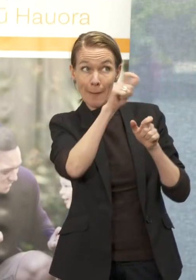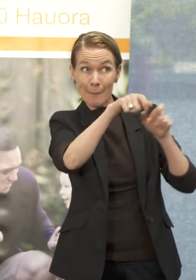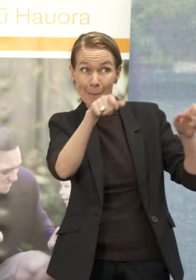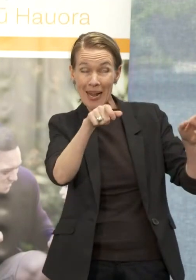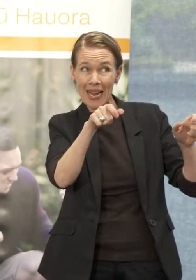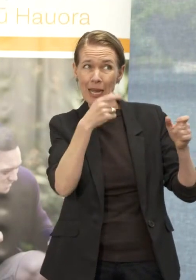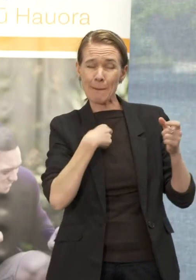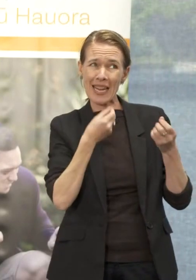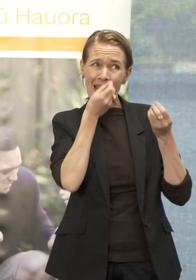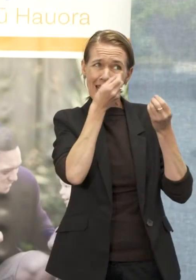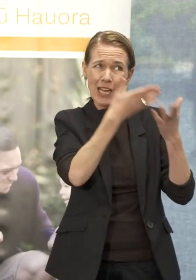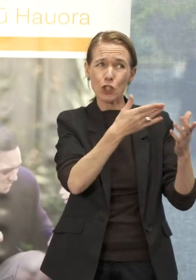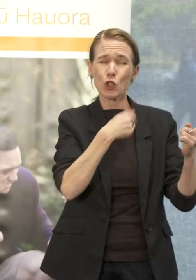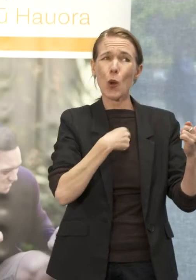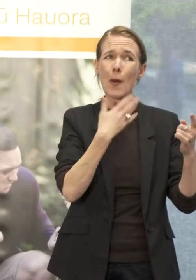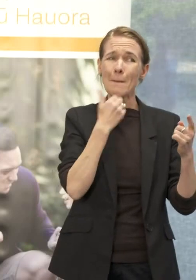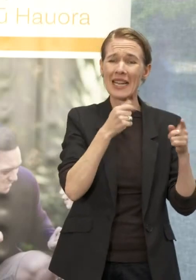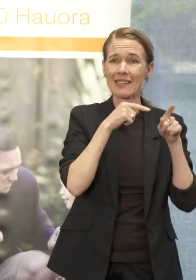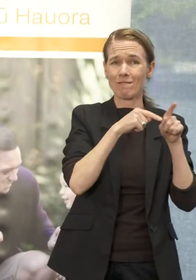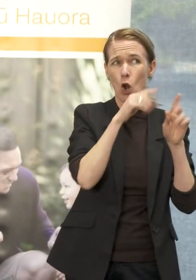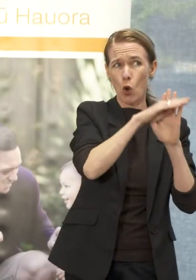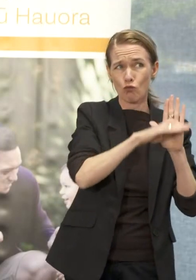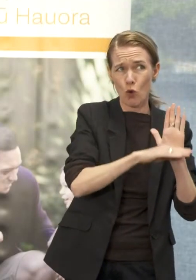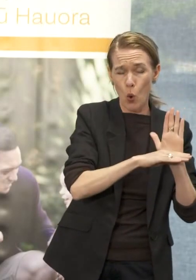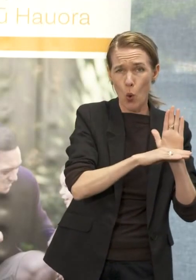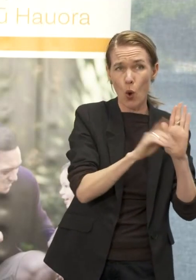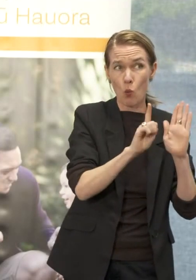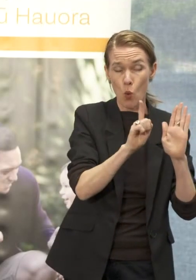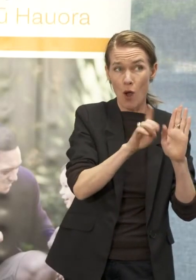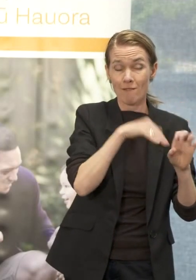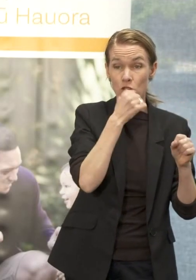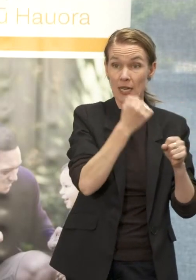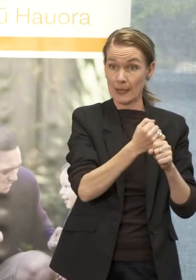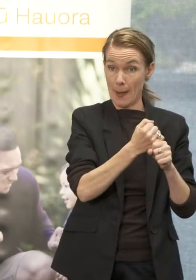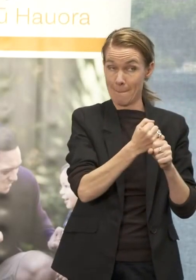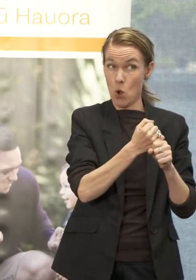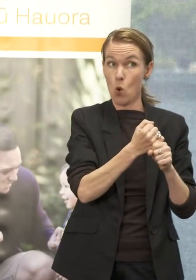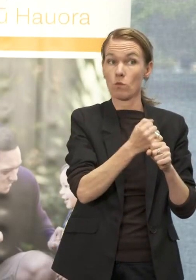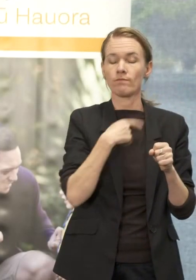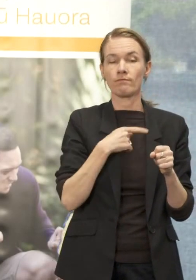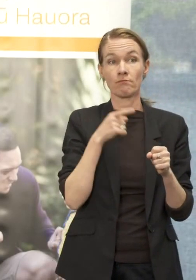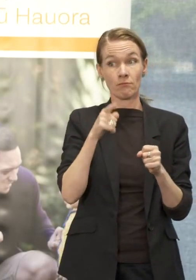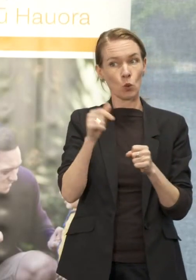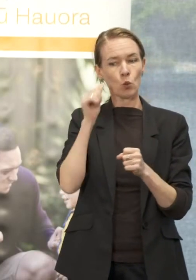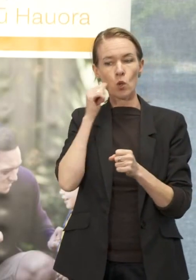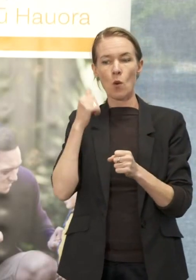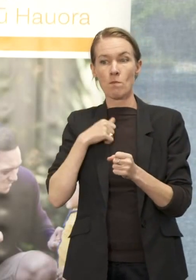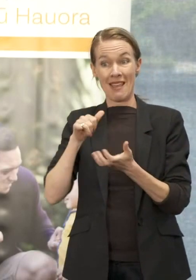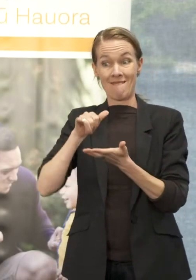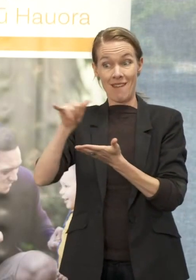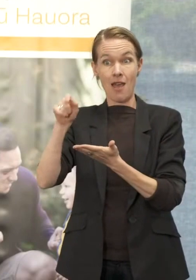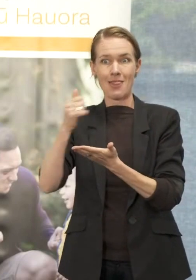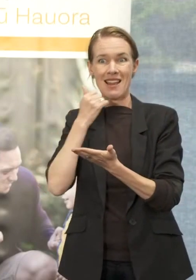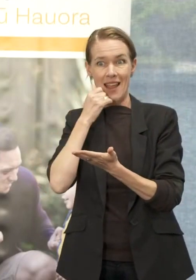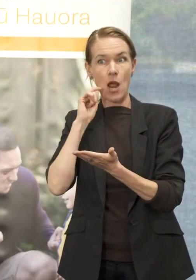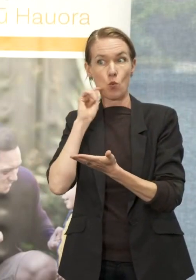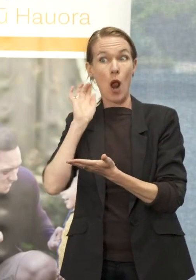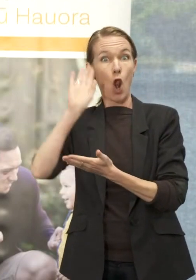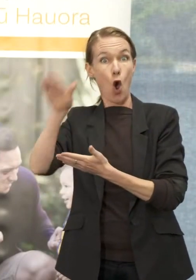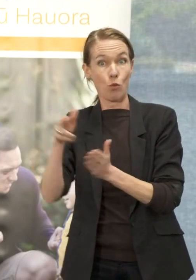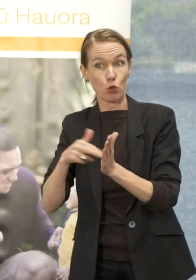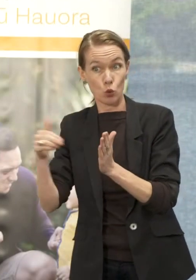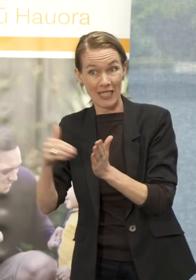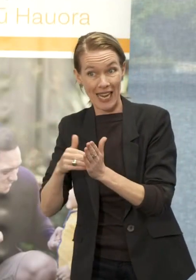bringing COVID back with them. In the 14 days prior to departure, people about to return to New Zealand